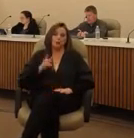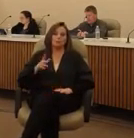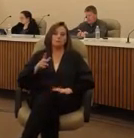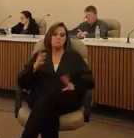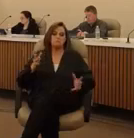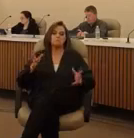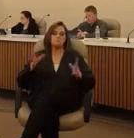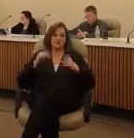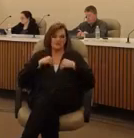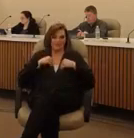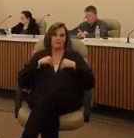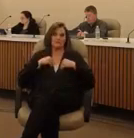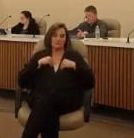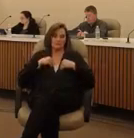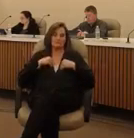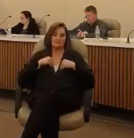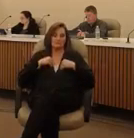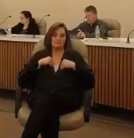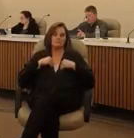accepts the